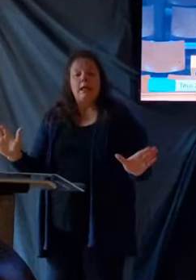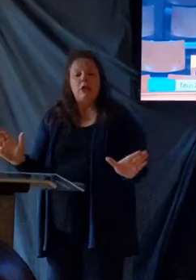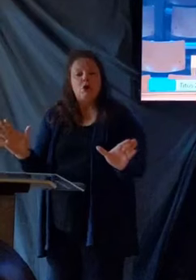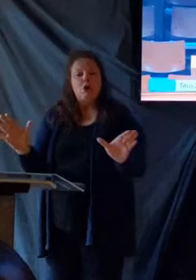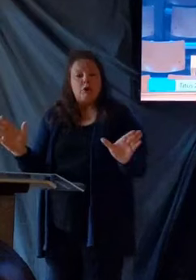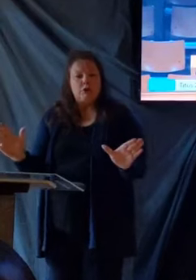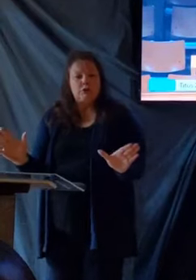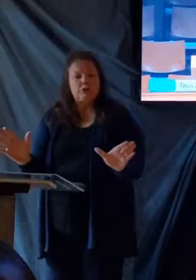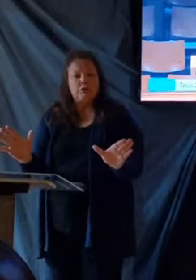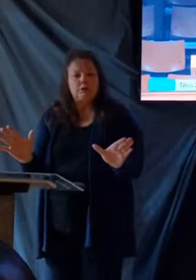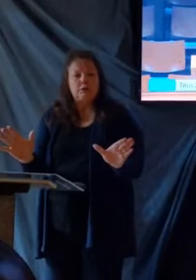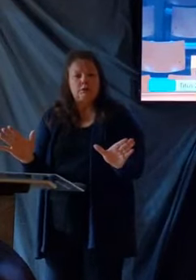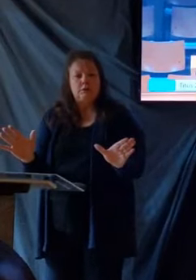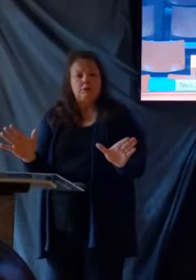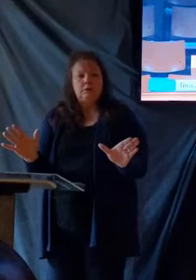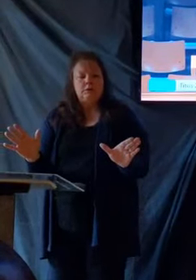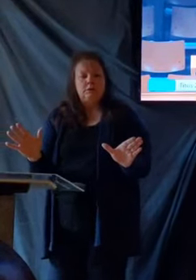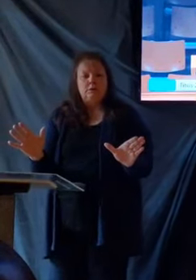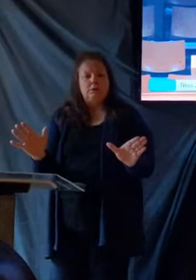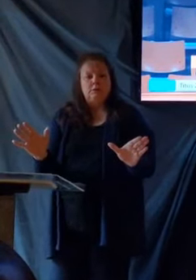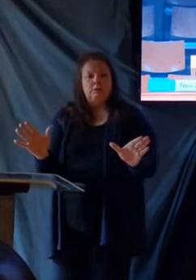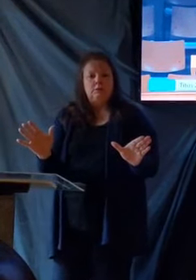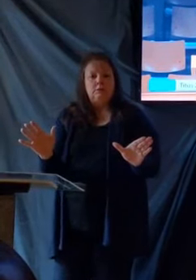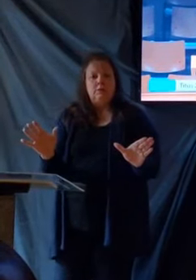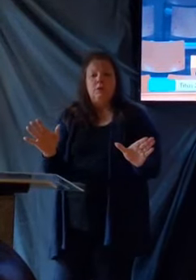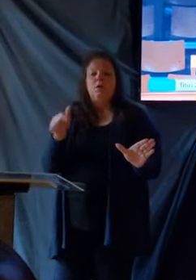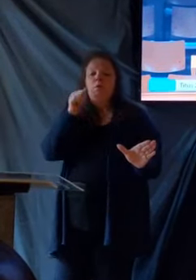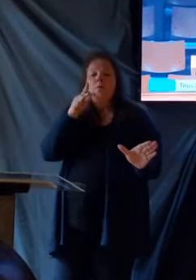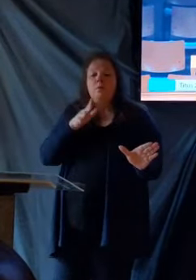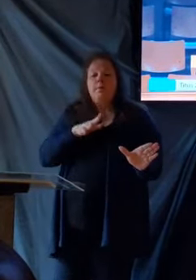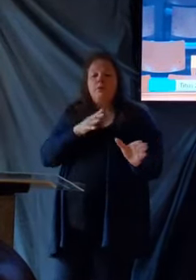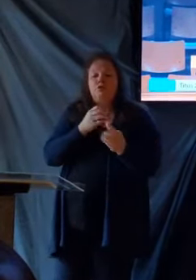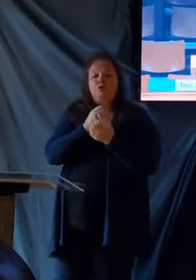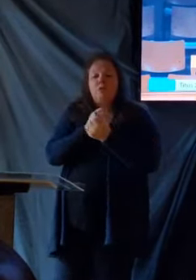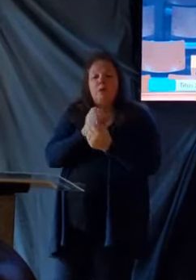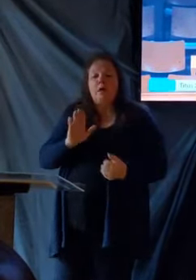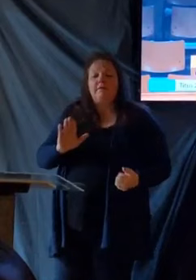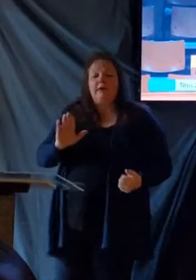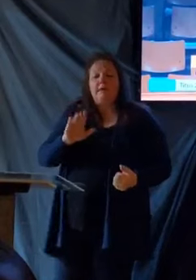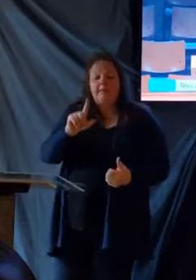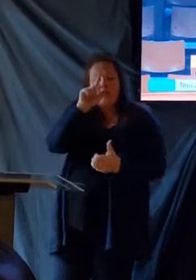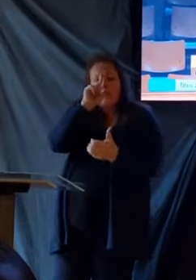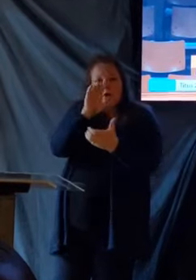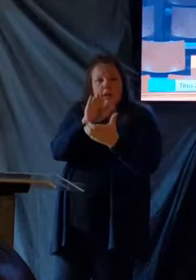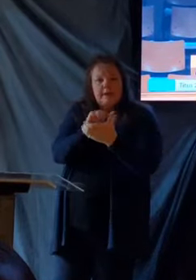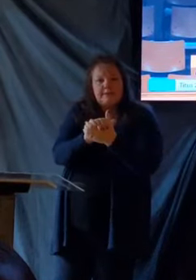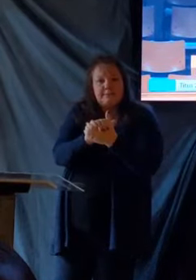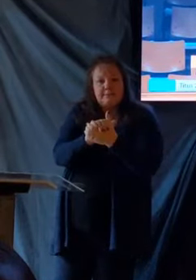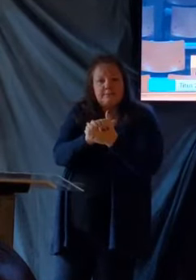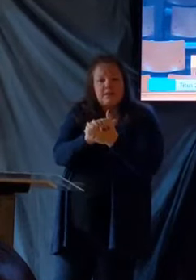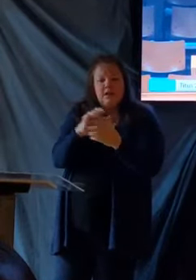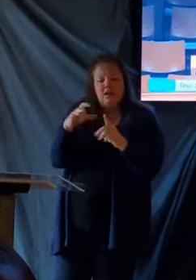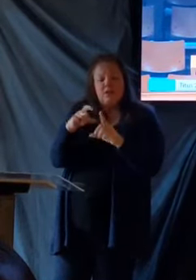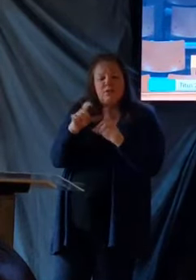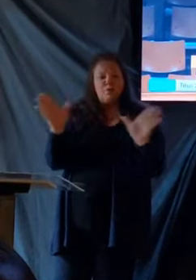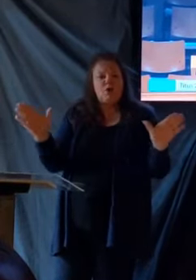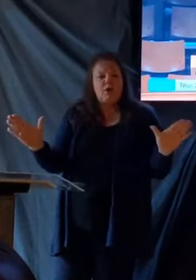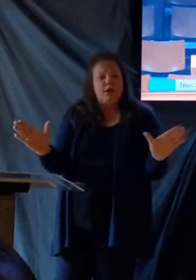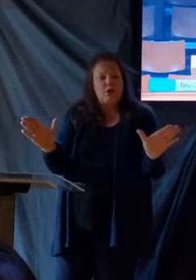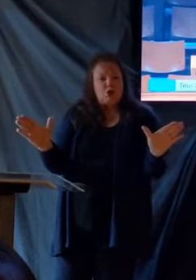encourage the young women to love their husbands. And that encourage